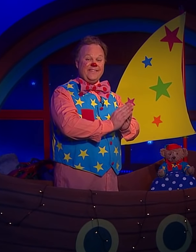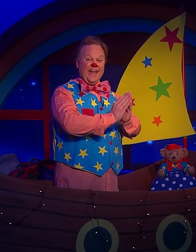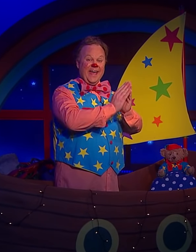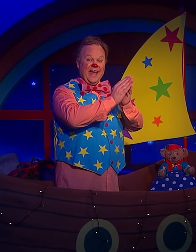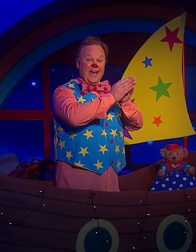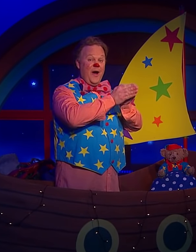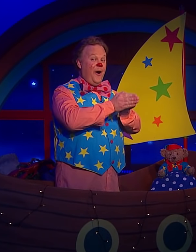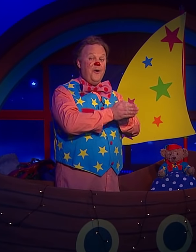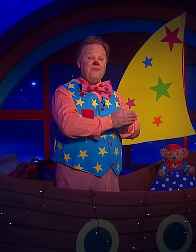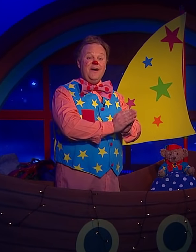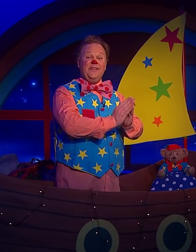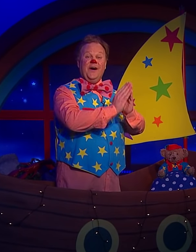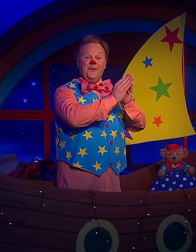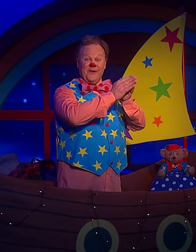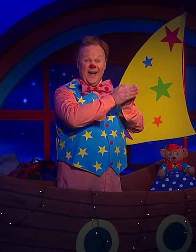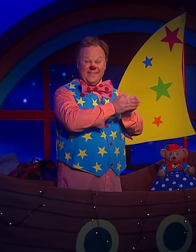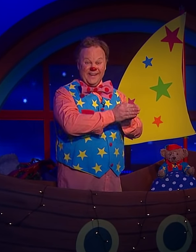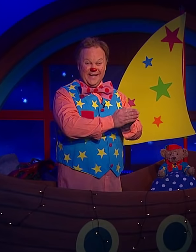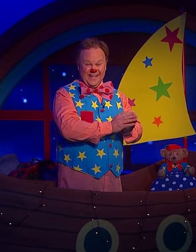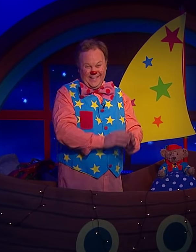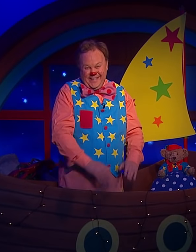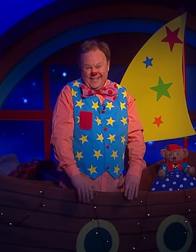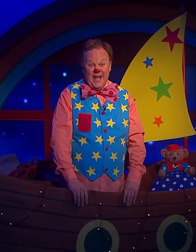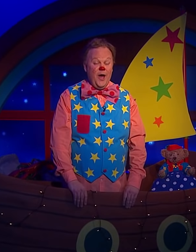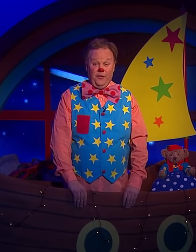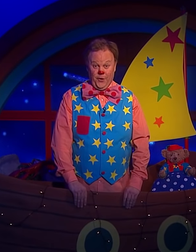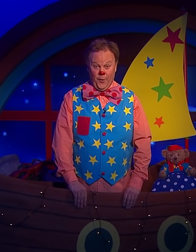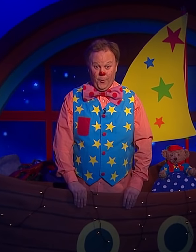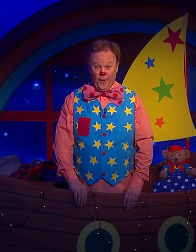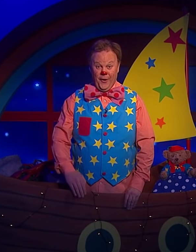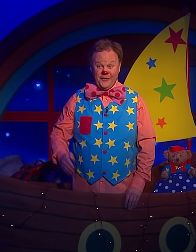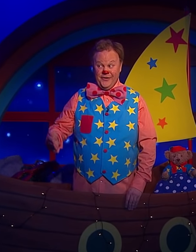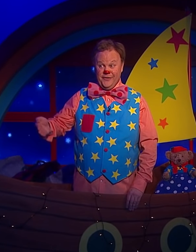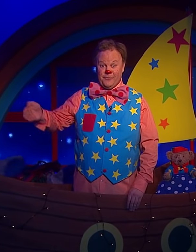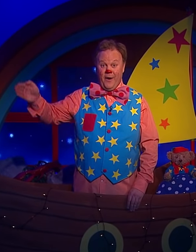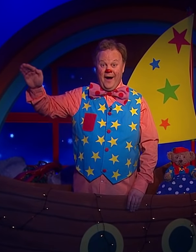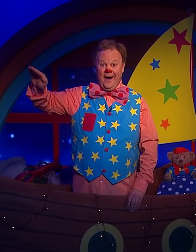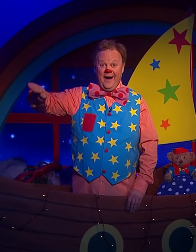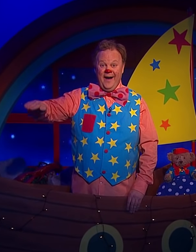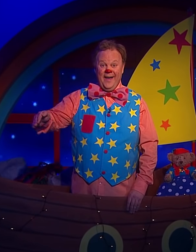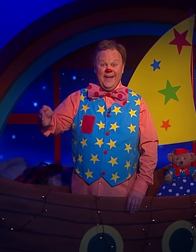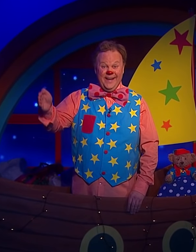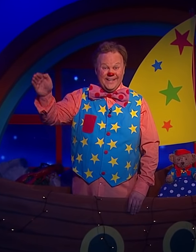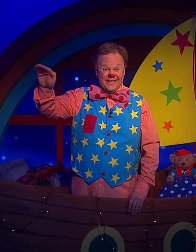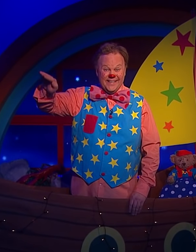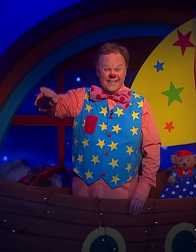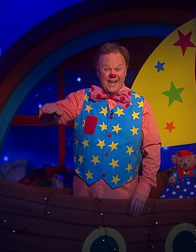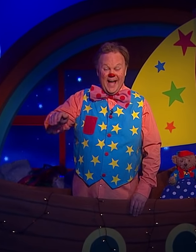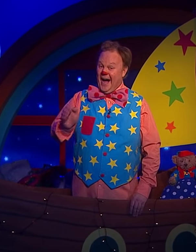sea, over the horizon. The water's wide,